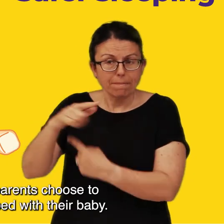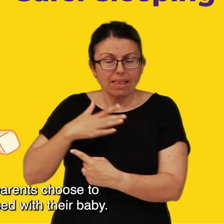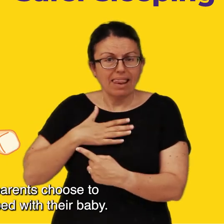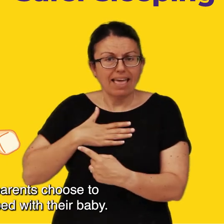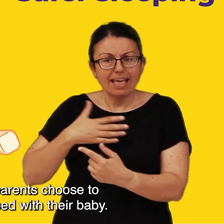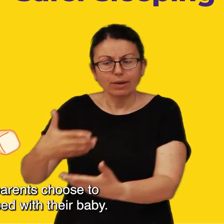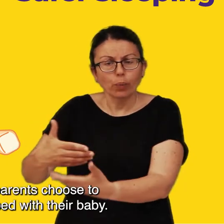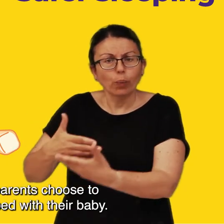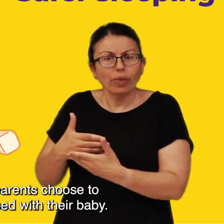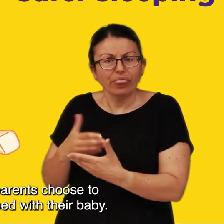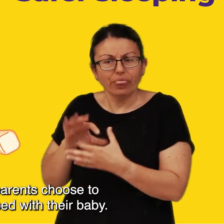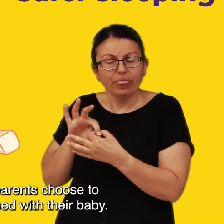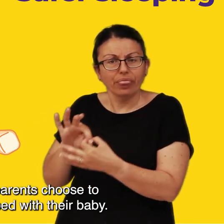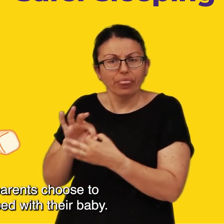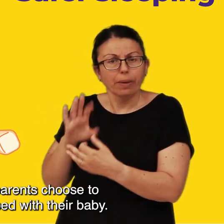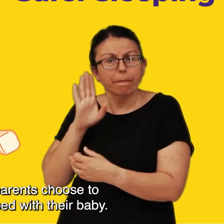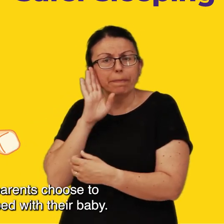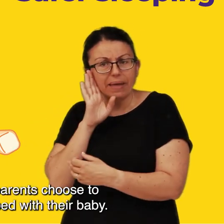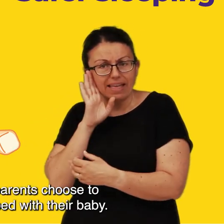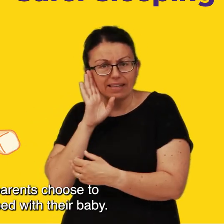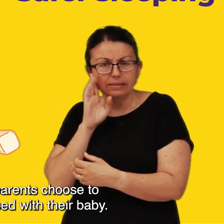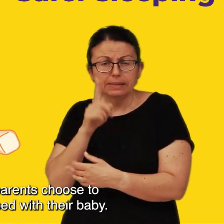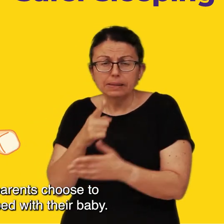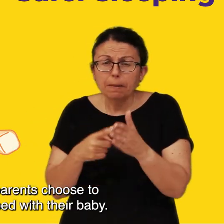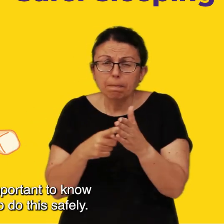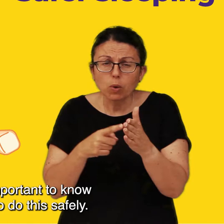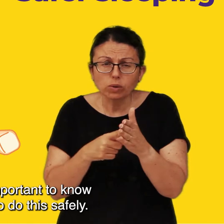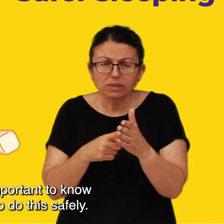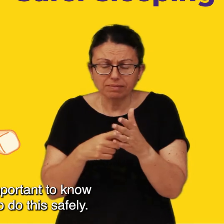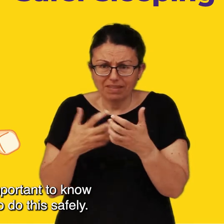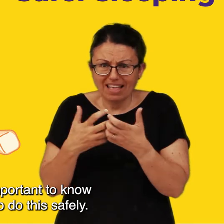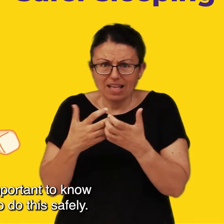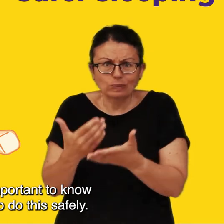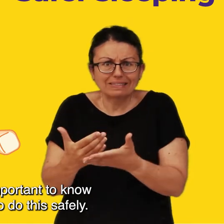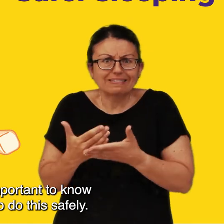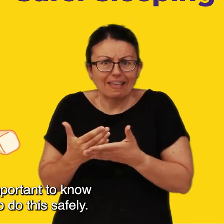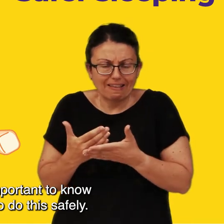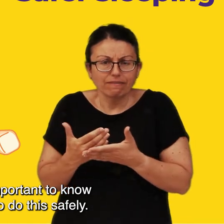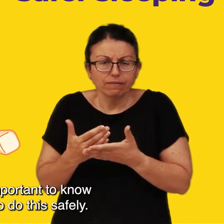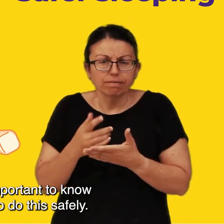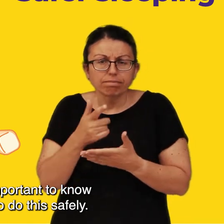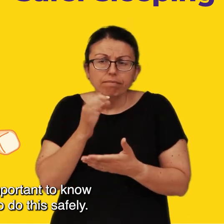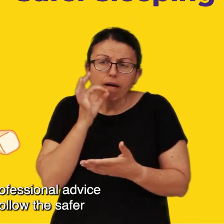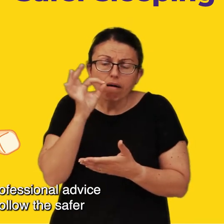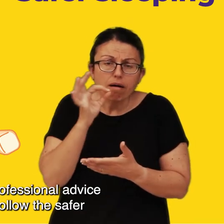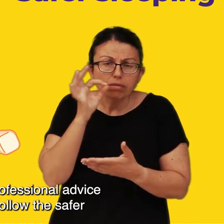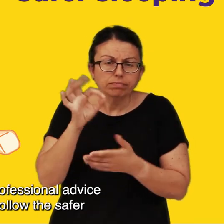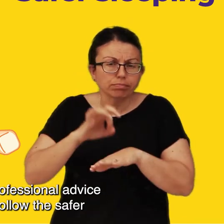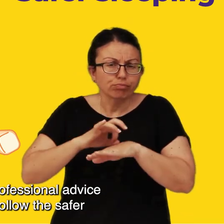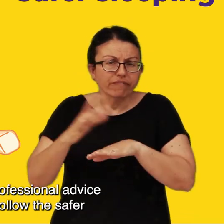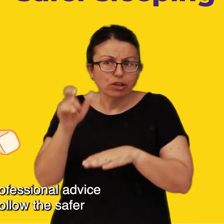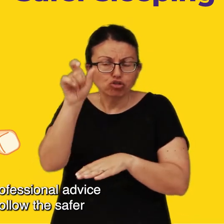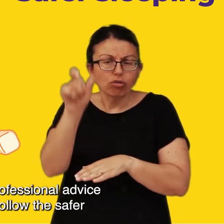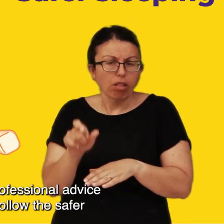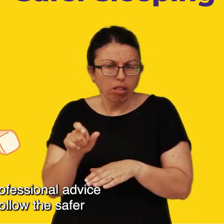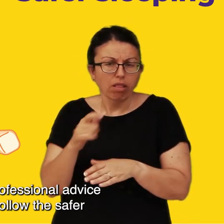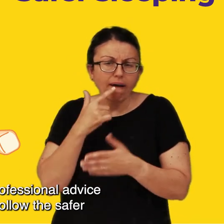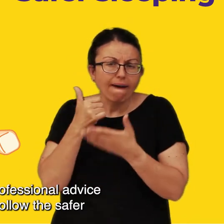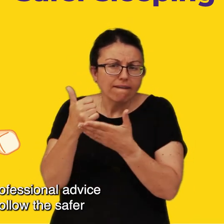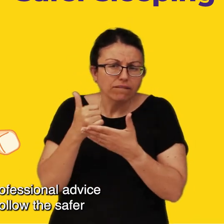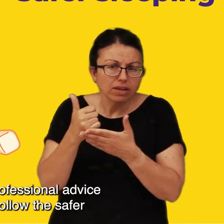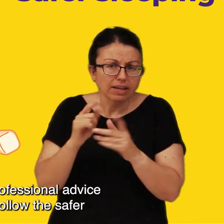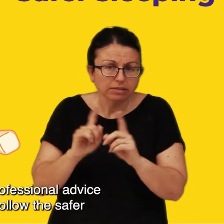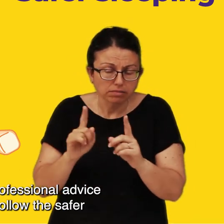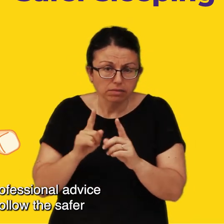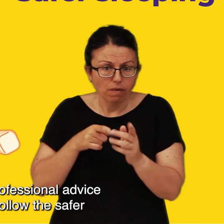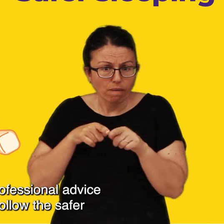Some parents choose to share a bed with their baby. It is important to know how to do this safely. Seek